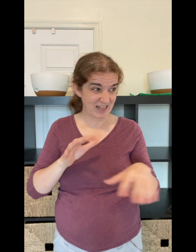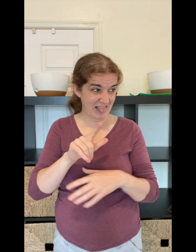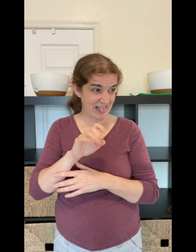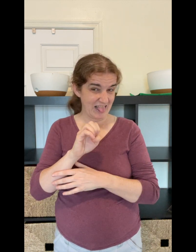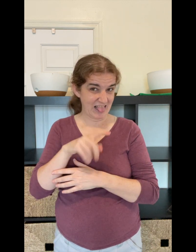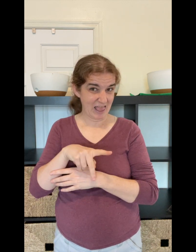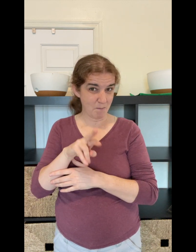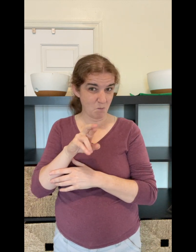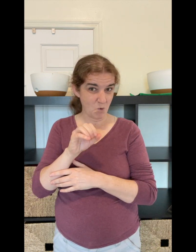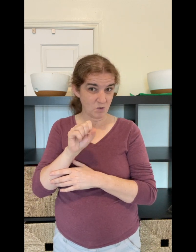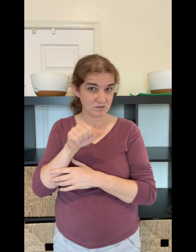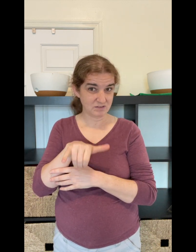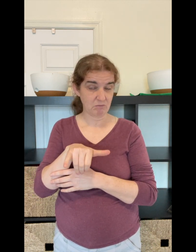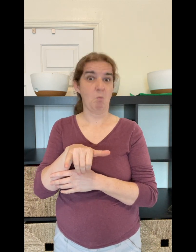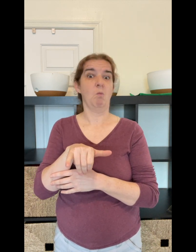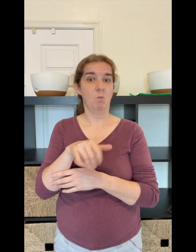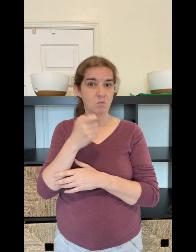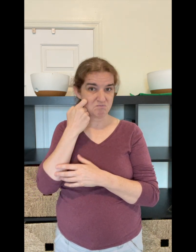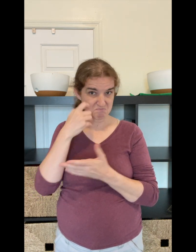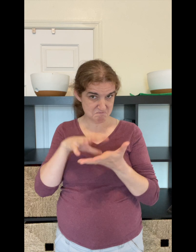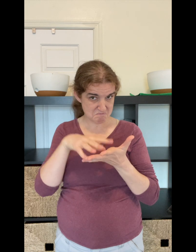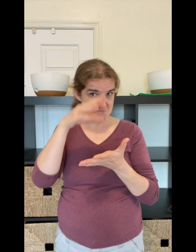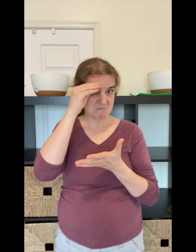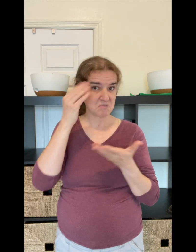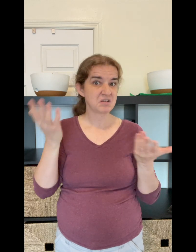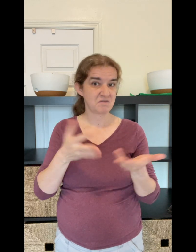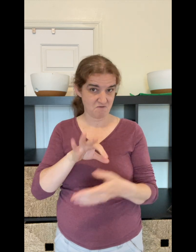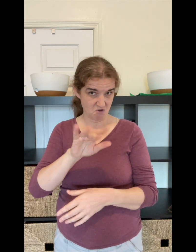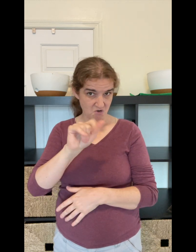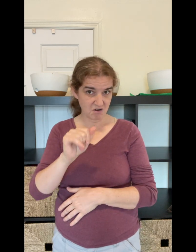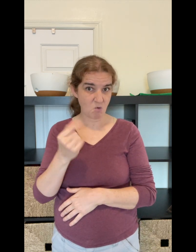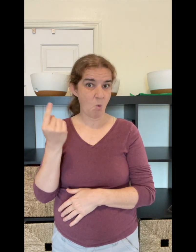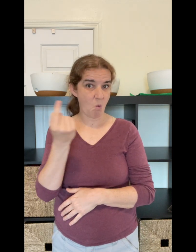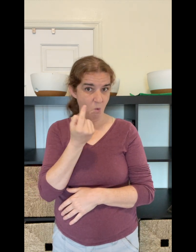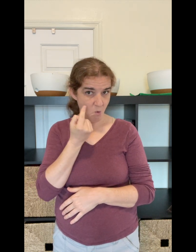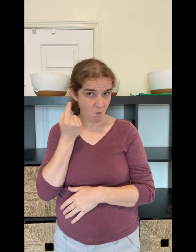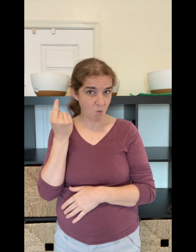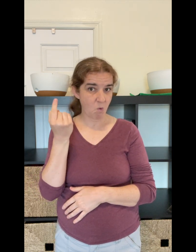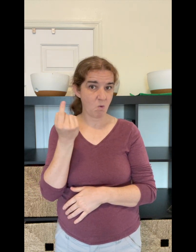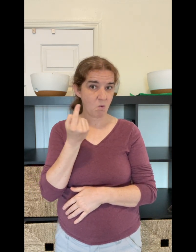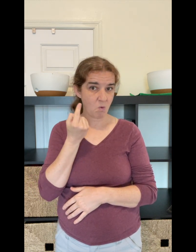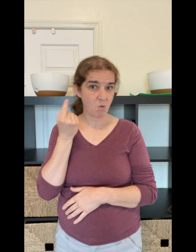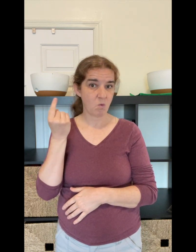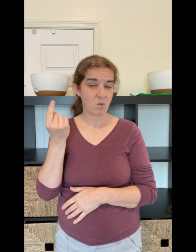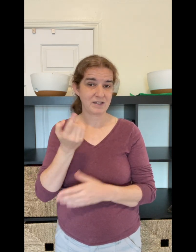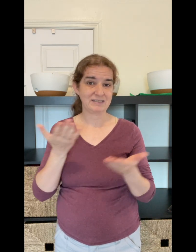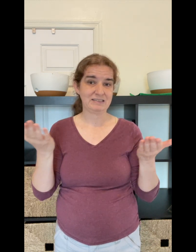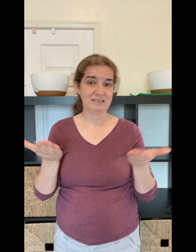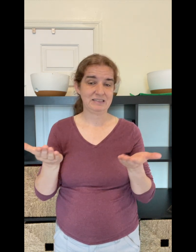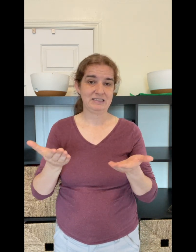always here, all the time, leprosy. I just learned that here in Florida, always here.